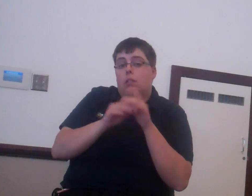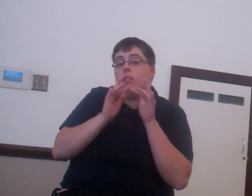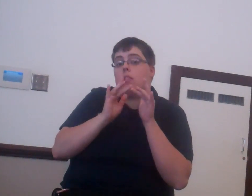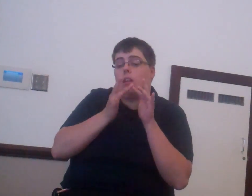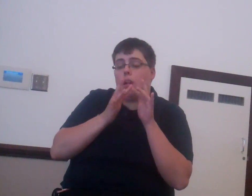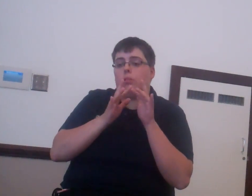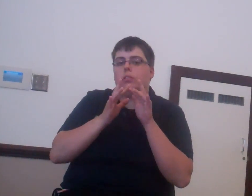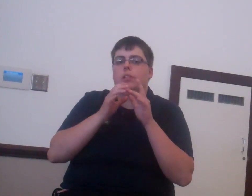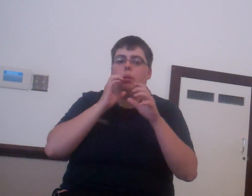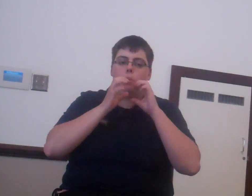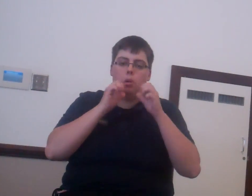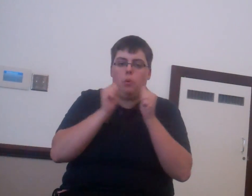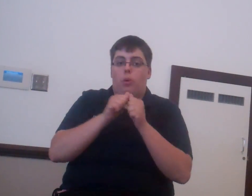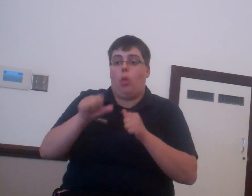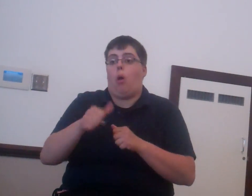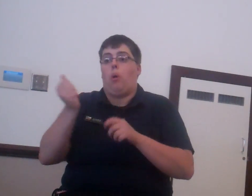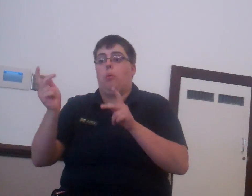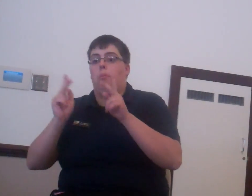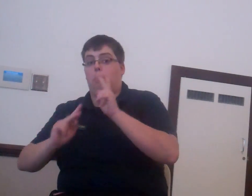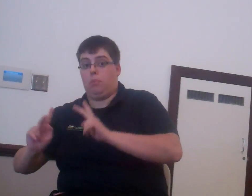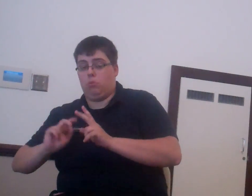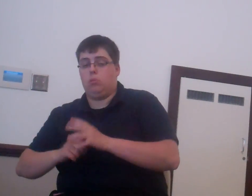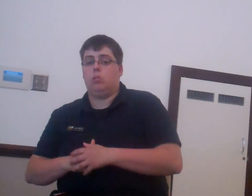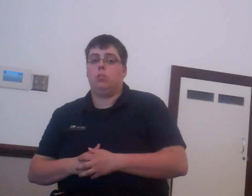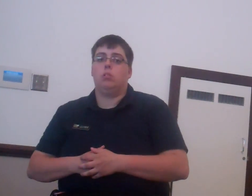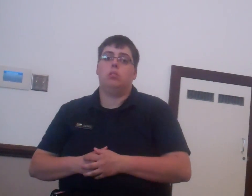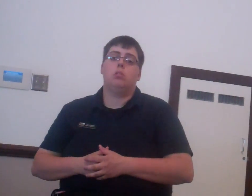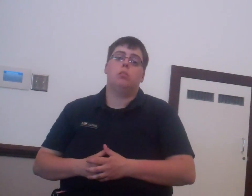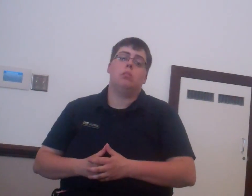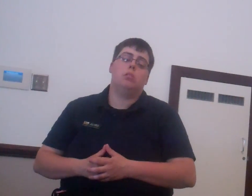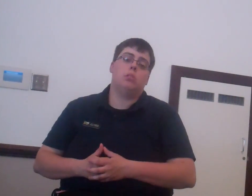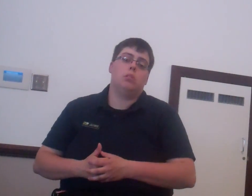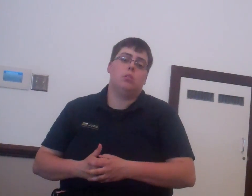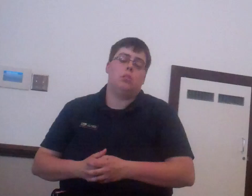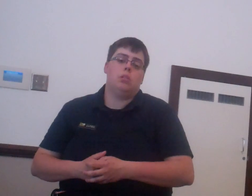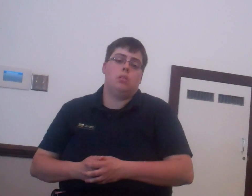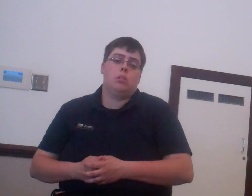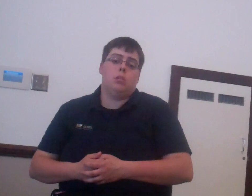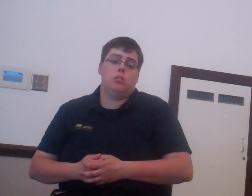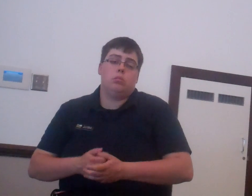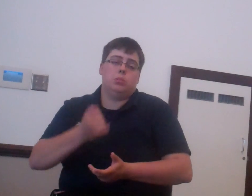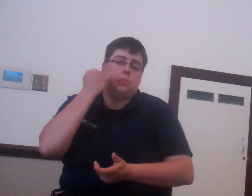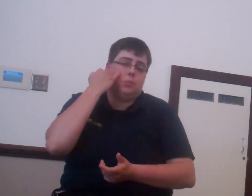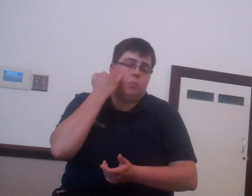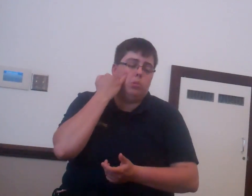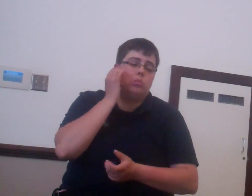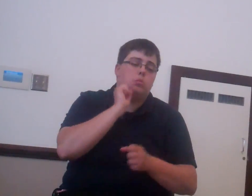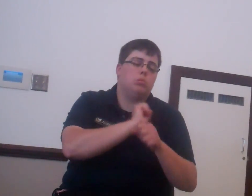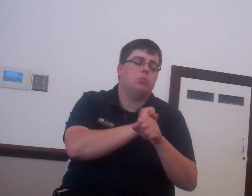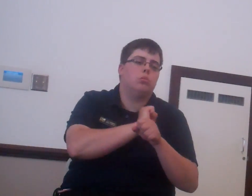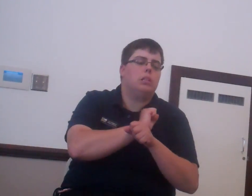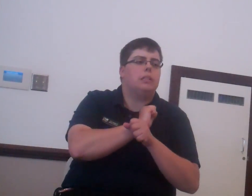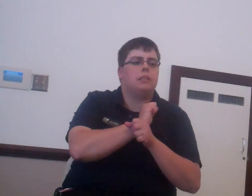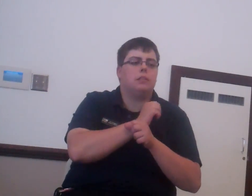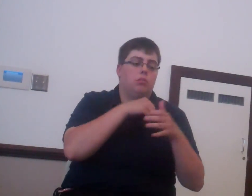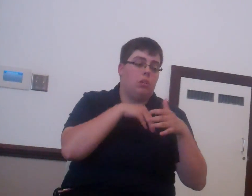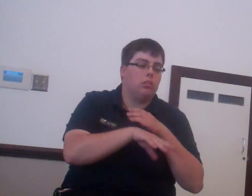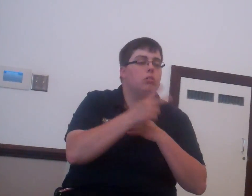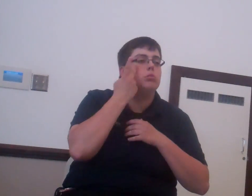a really dense network might be one in which, let's say there's 20 people at your workplace, and all 20 people talk to all of the other